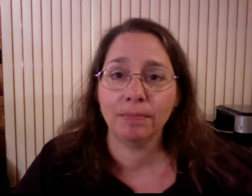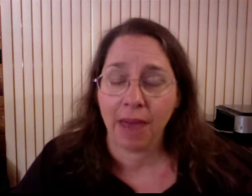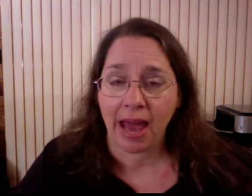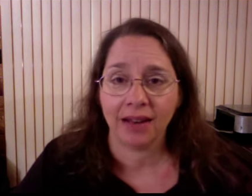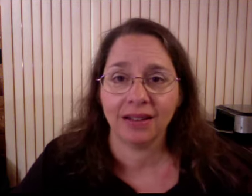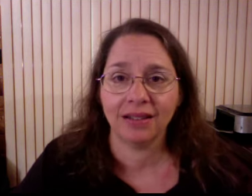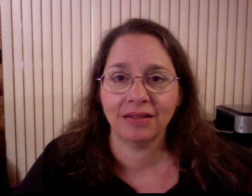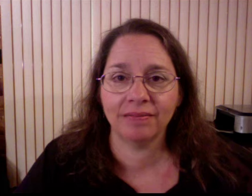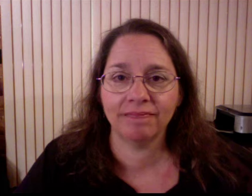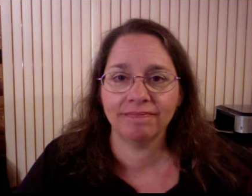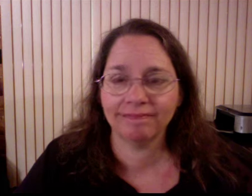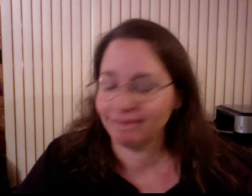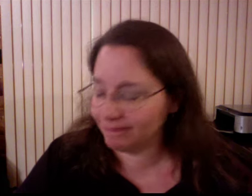man.